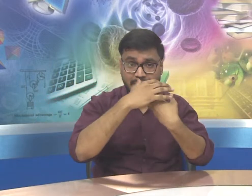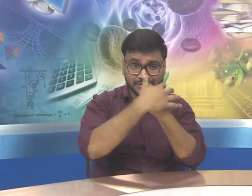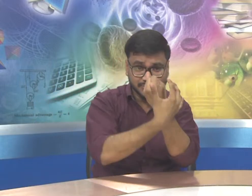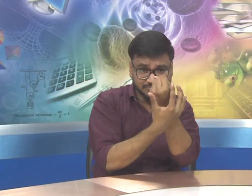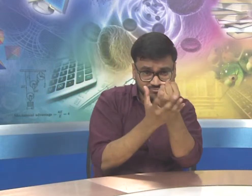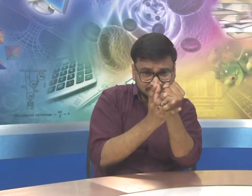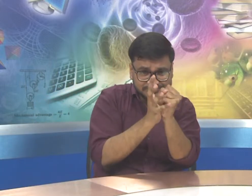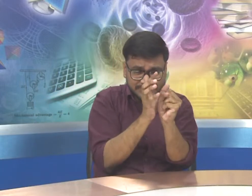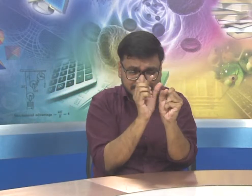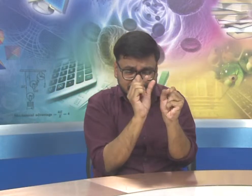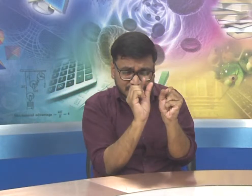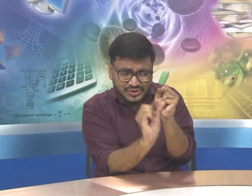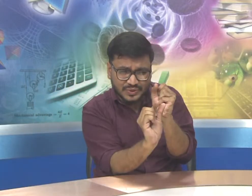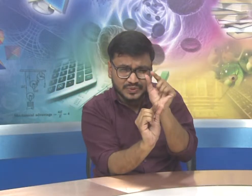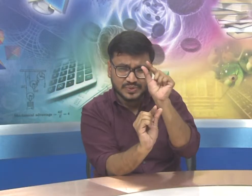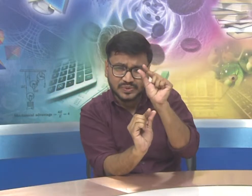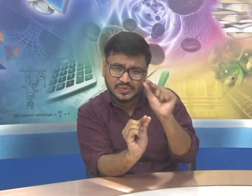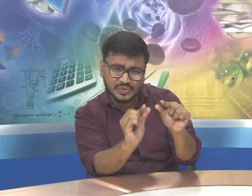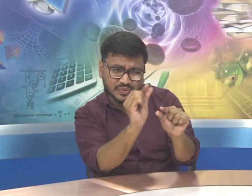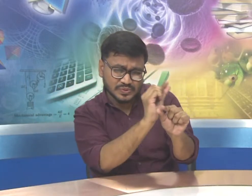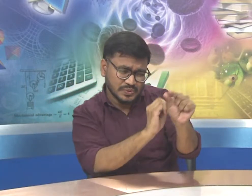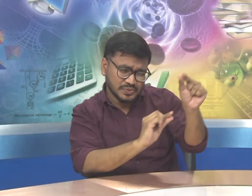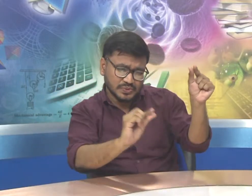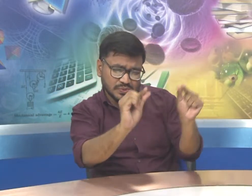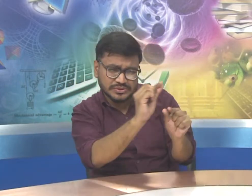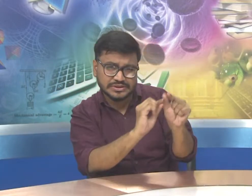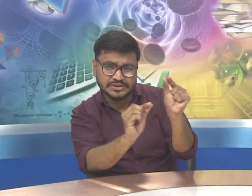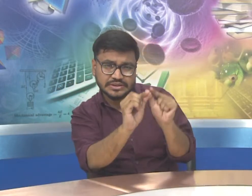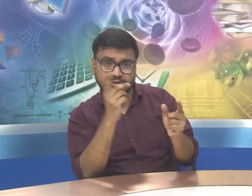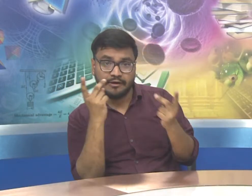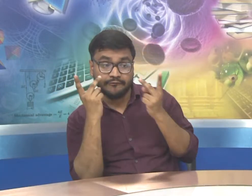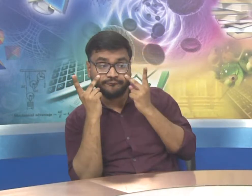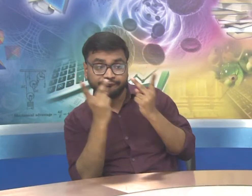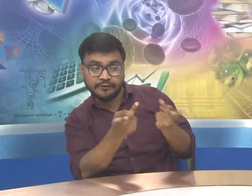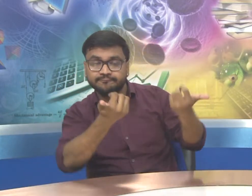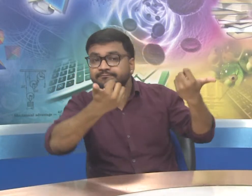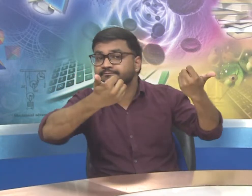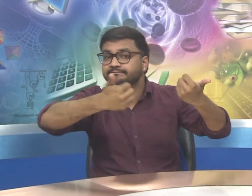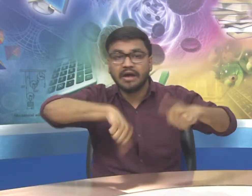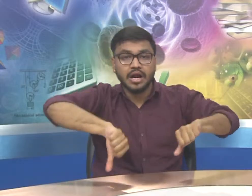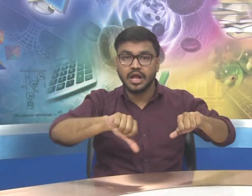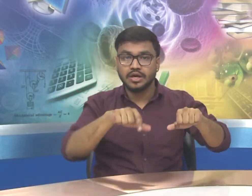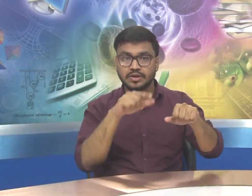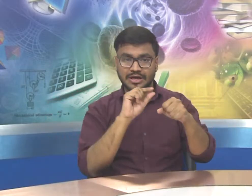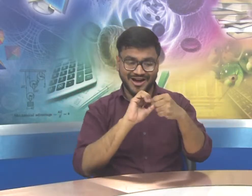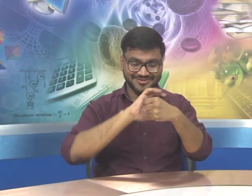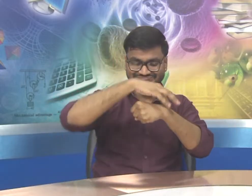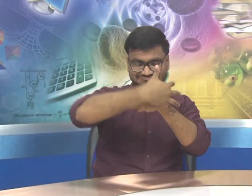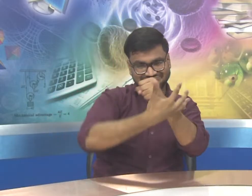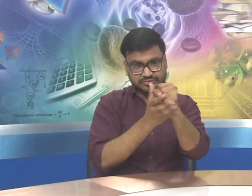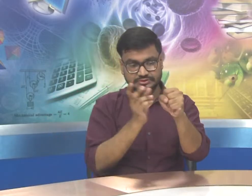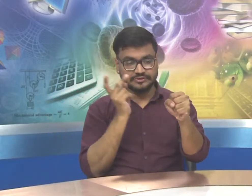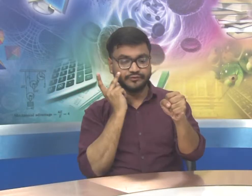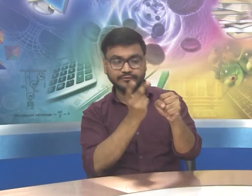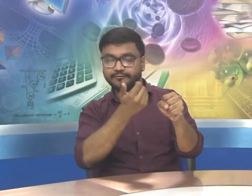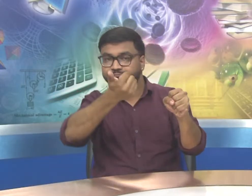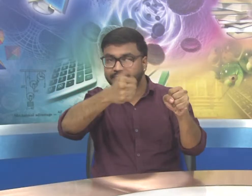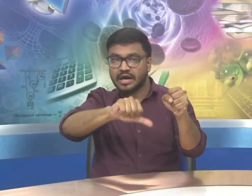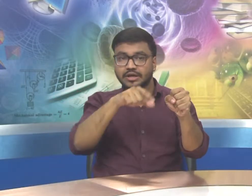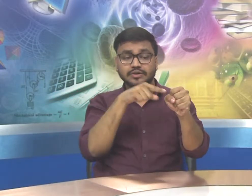They said that matter is made up of very tiny particles that